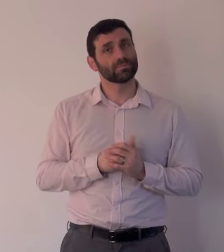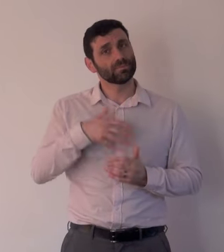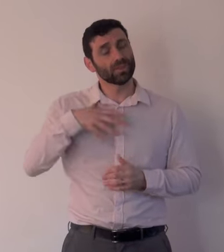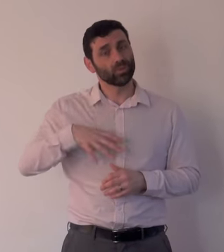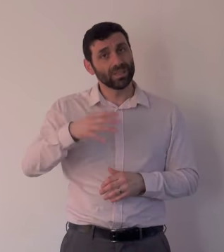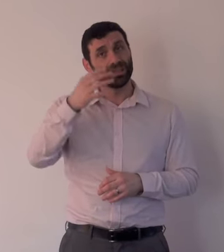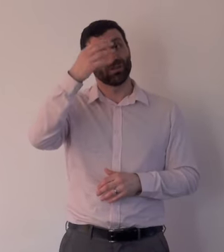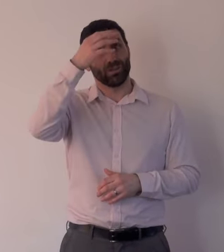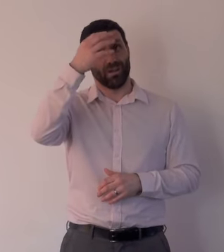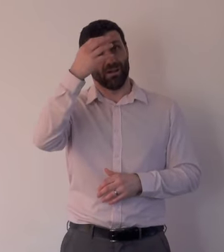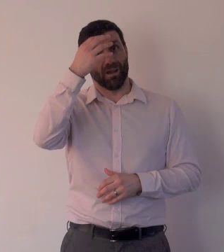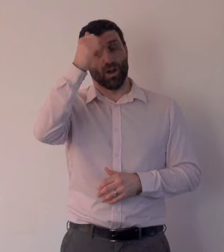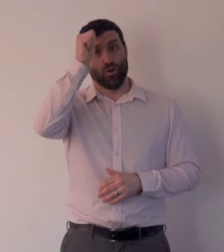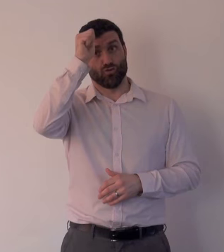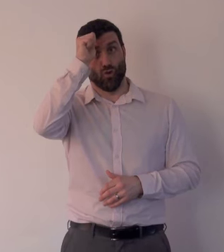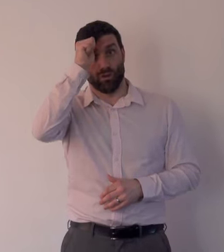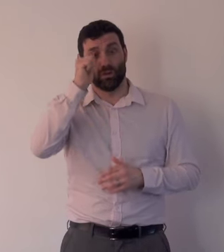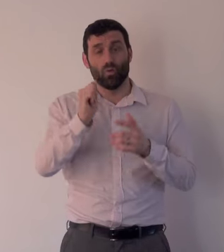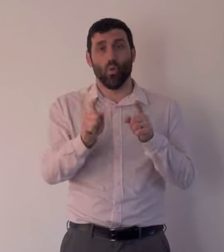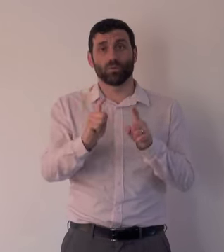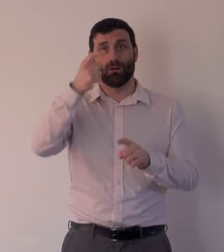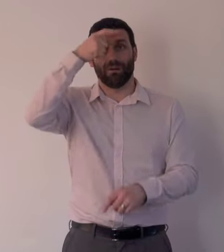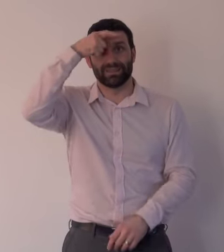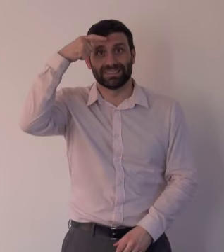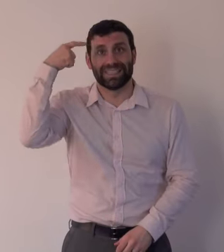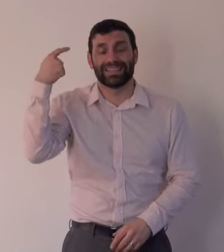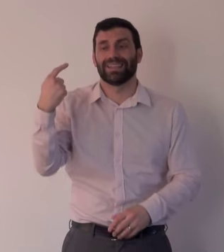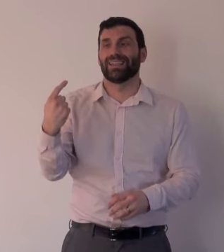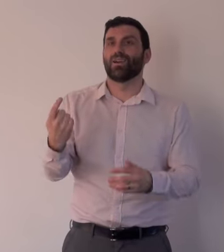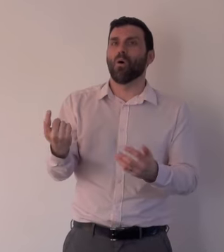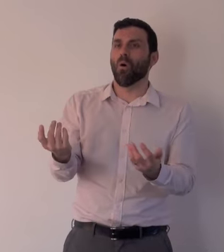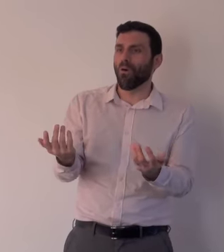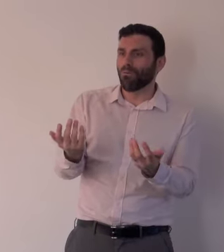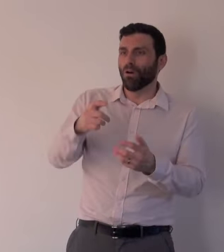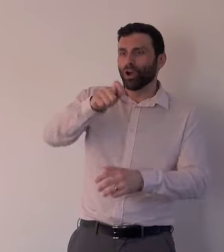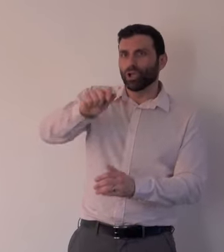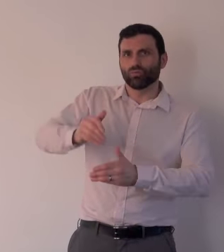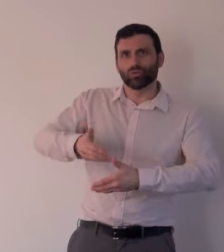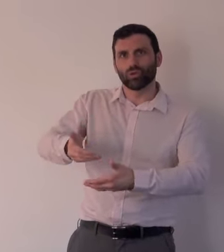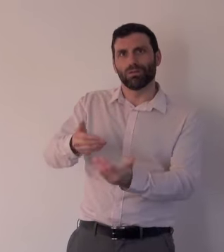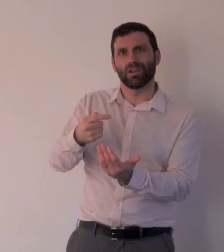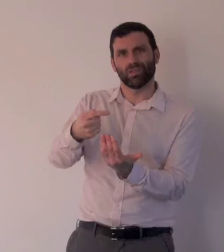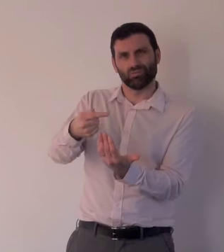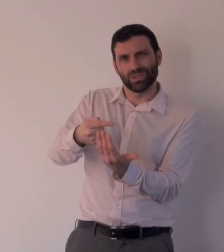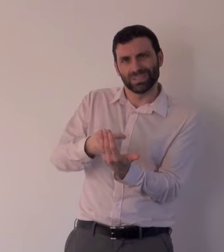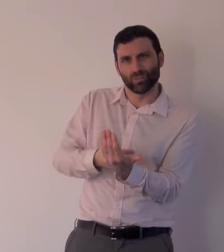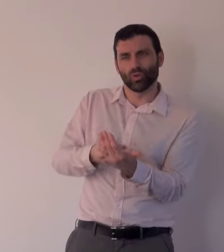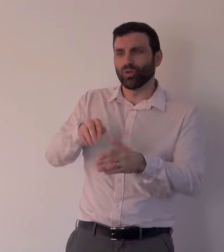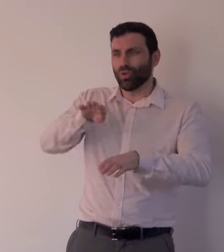you also need to have a good knowledge and understanding of customer service principles and